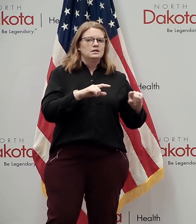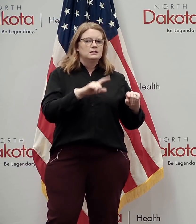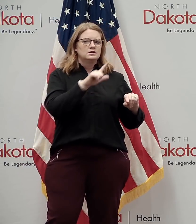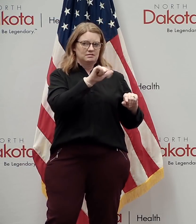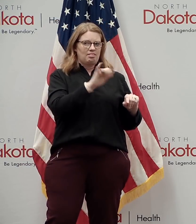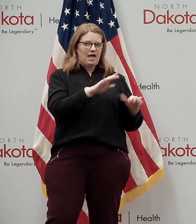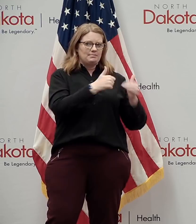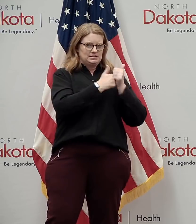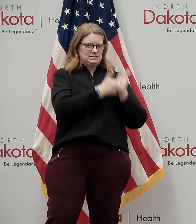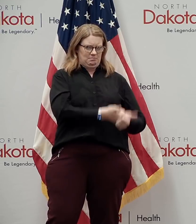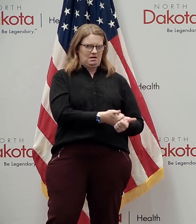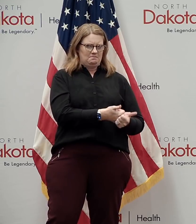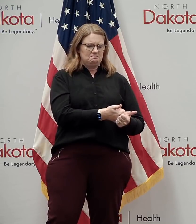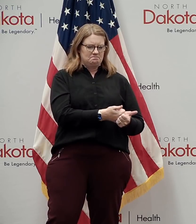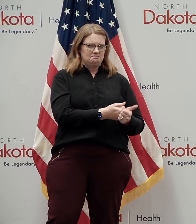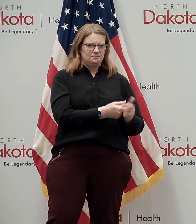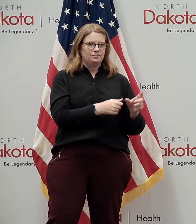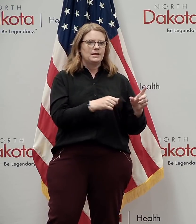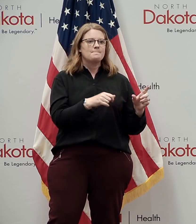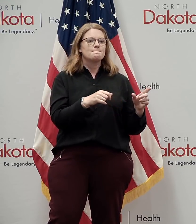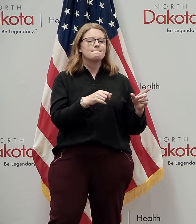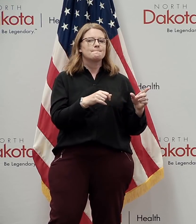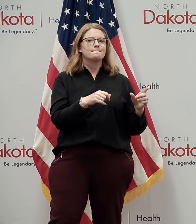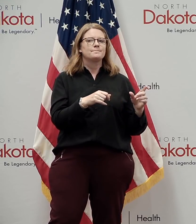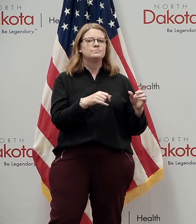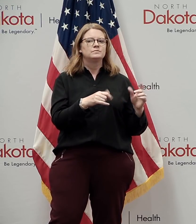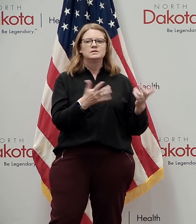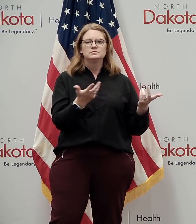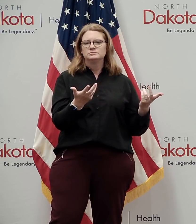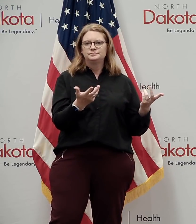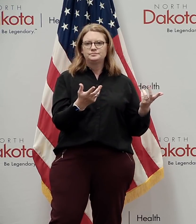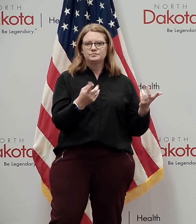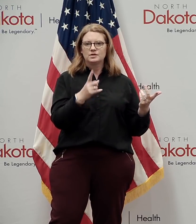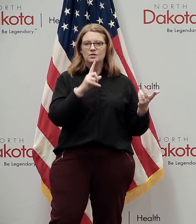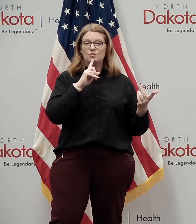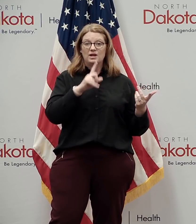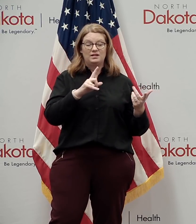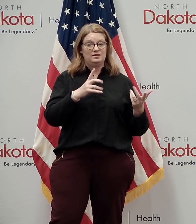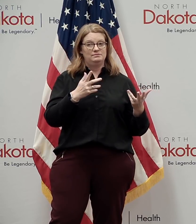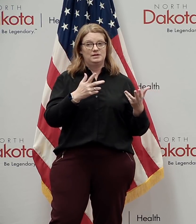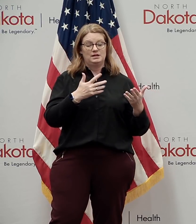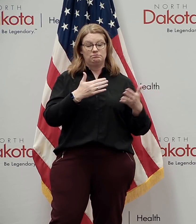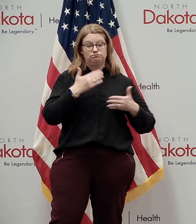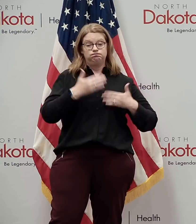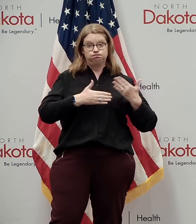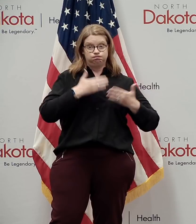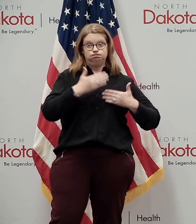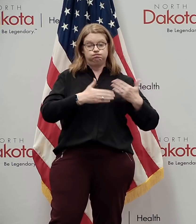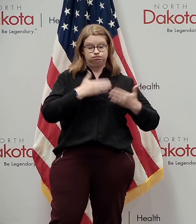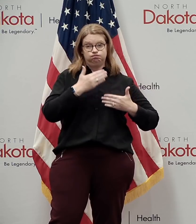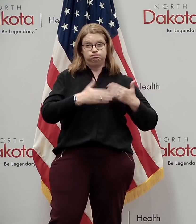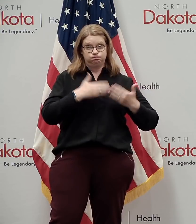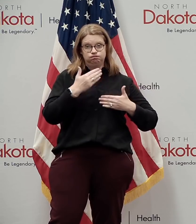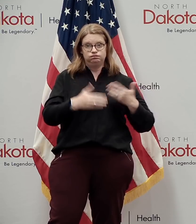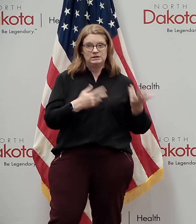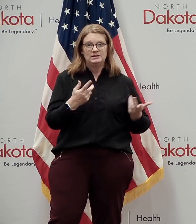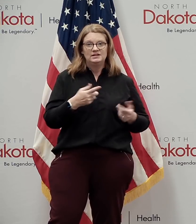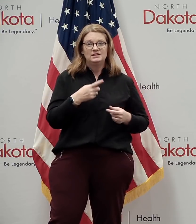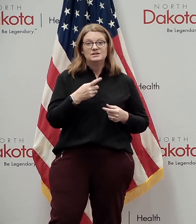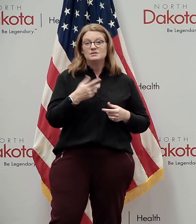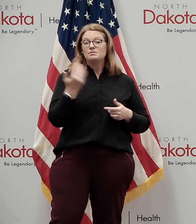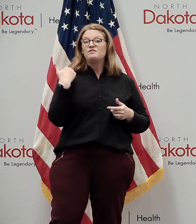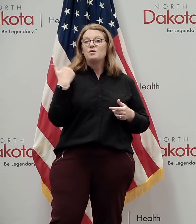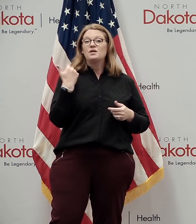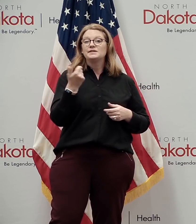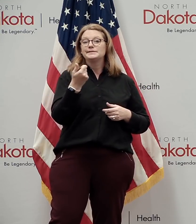is keeping up, but we are. We know we've stressed the system. I mean, this was designed to do a couple hundred tests a day, and